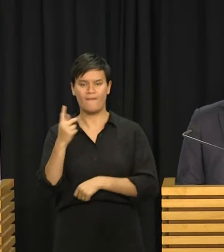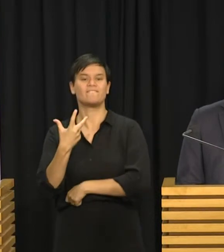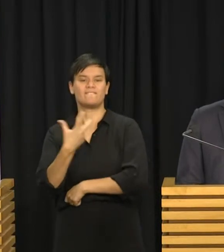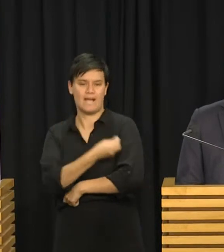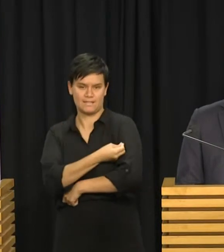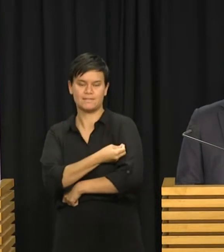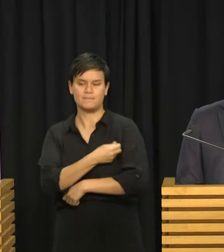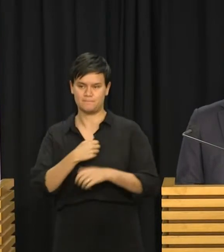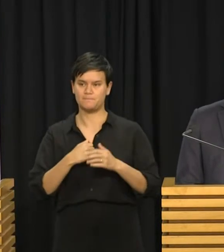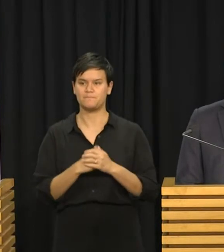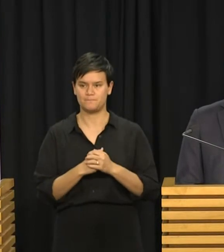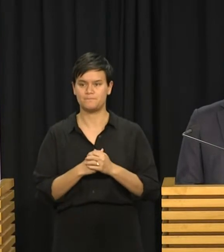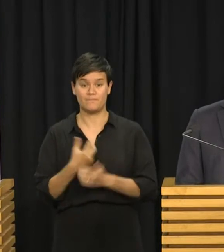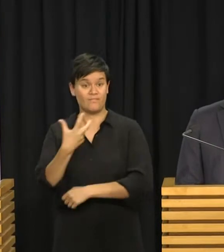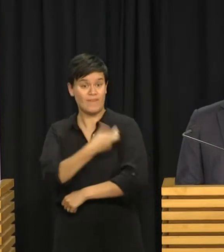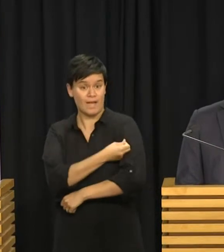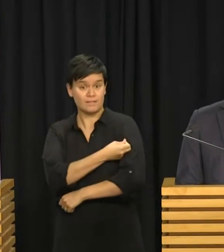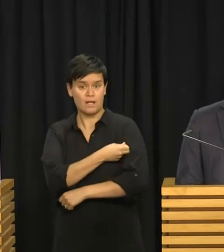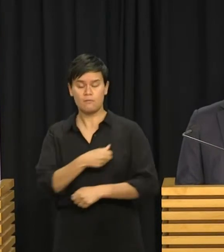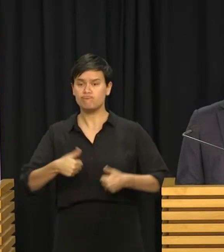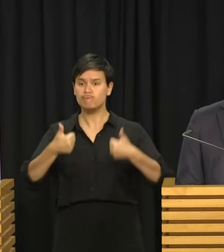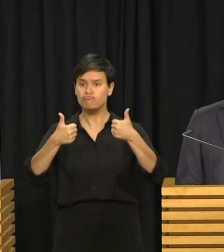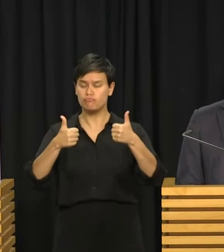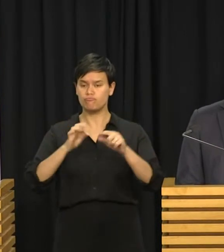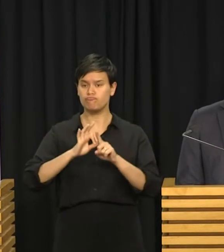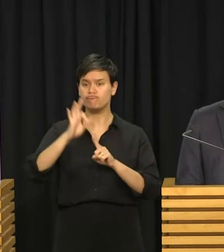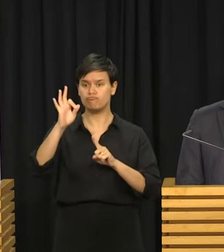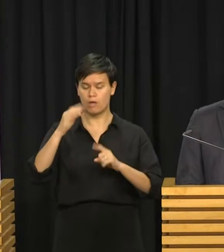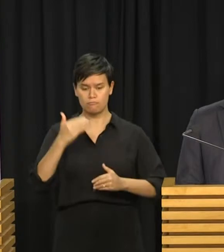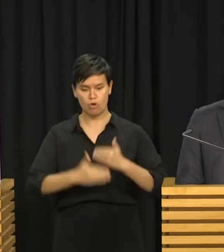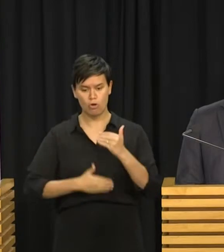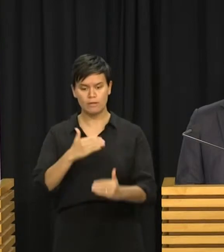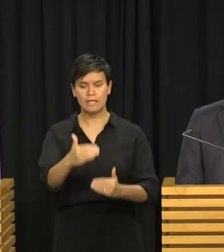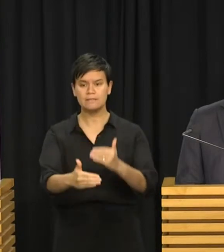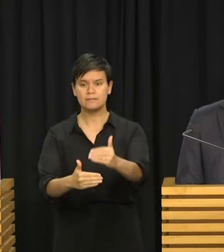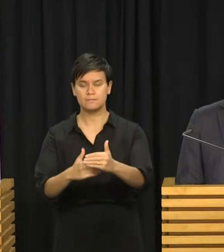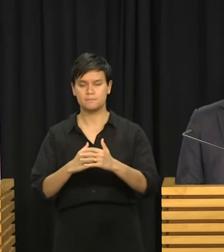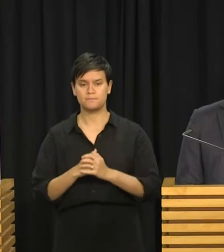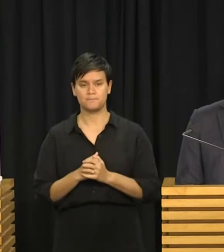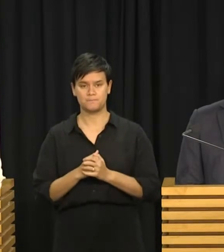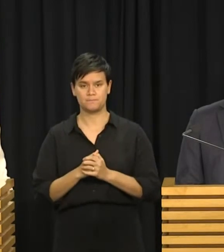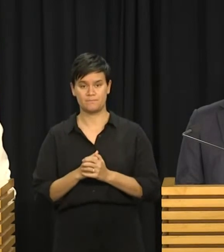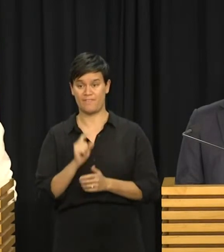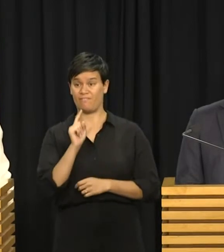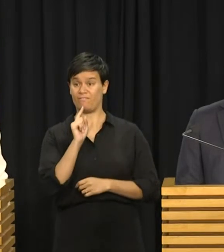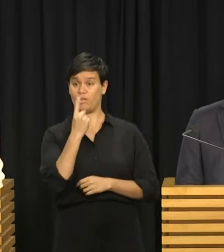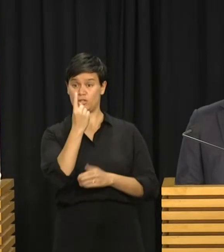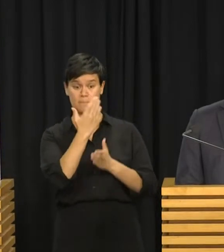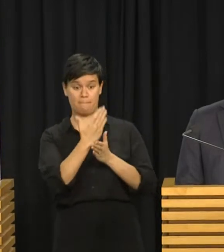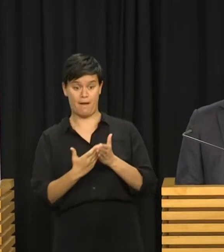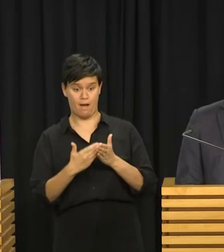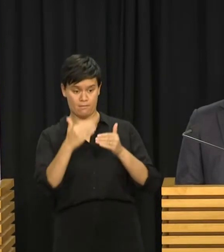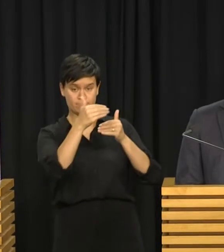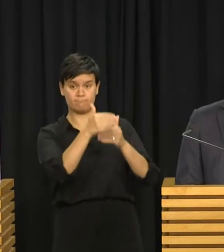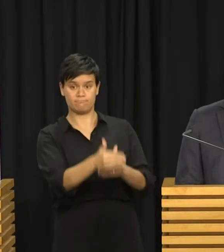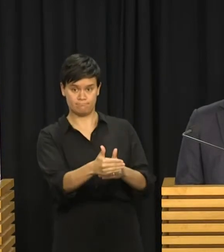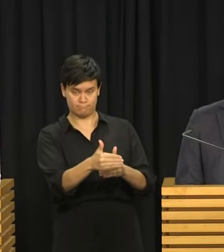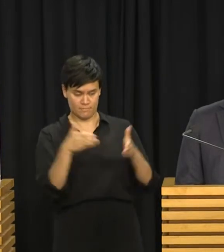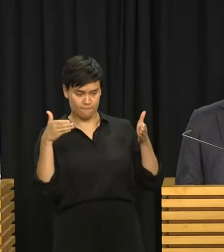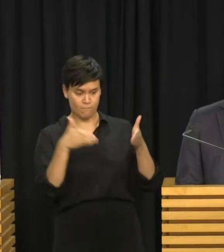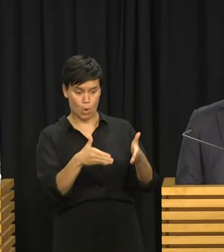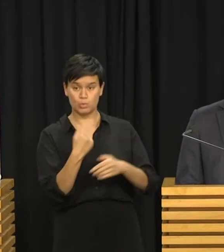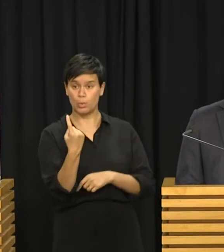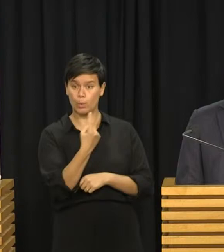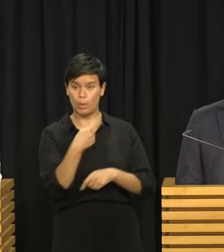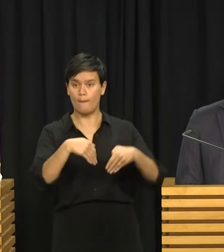good progress with this enormous task. We're nearing completion of our first tranche of vaccinations, with the vast majority